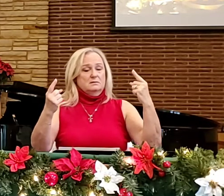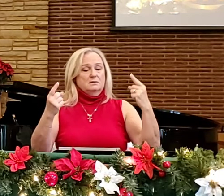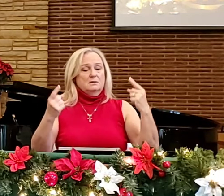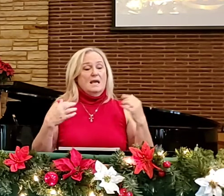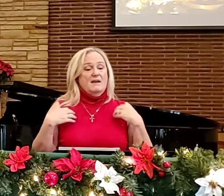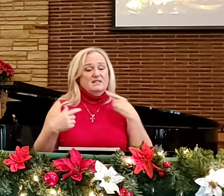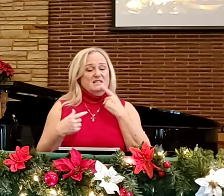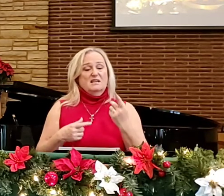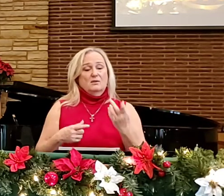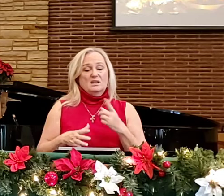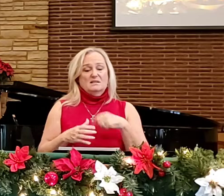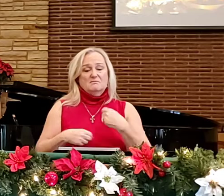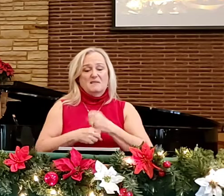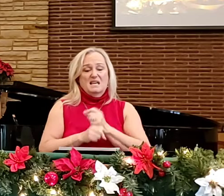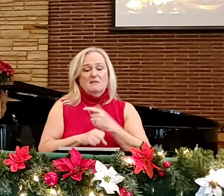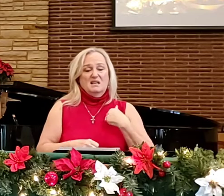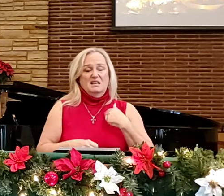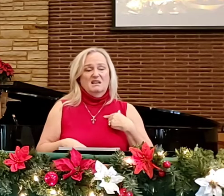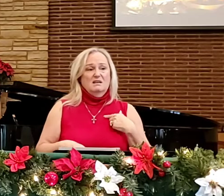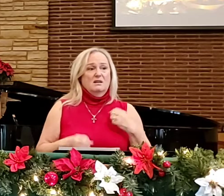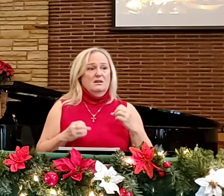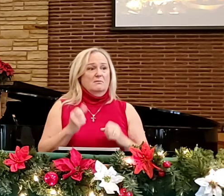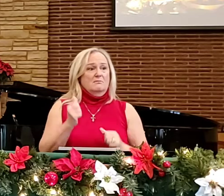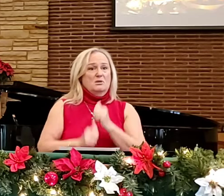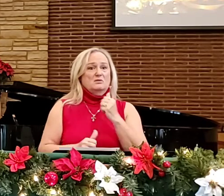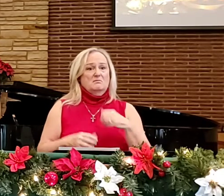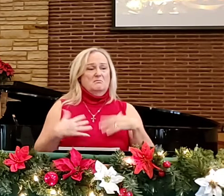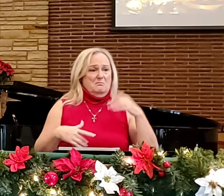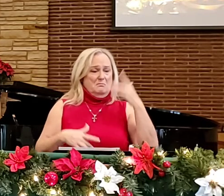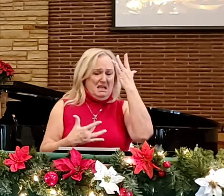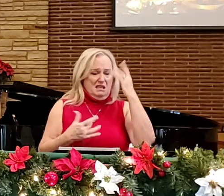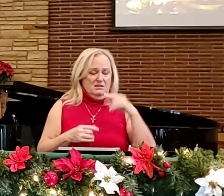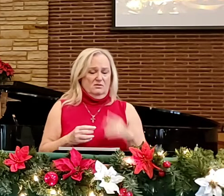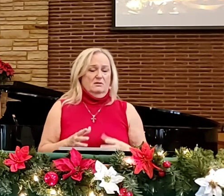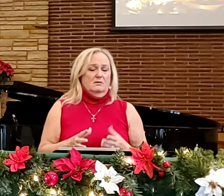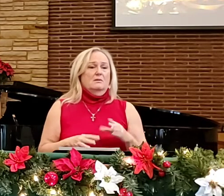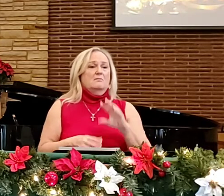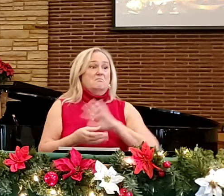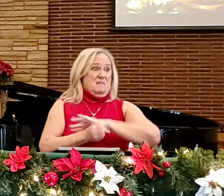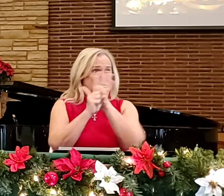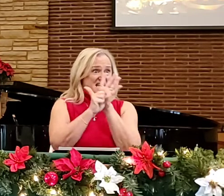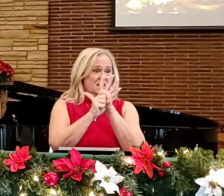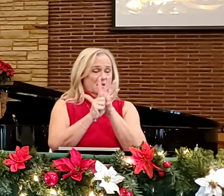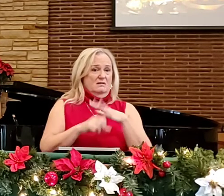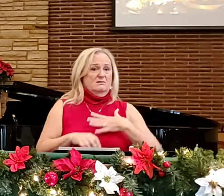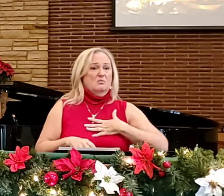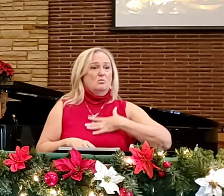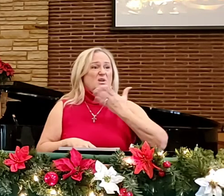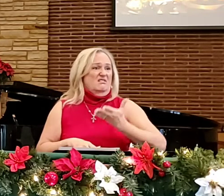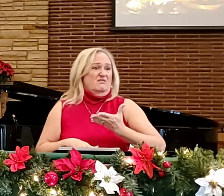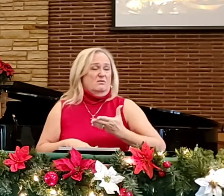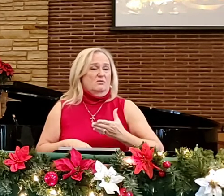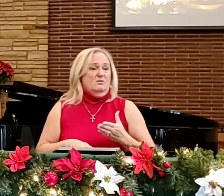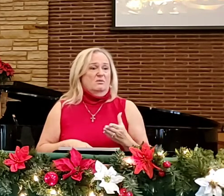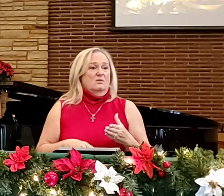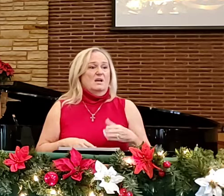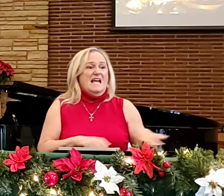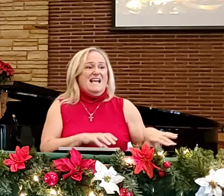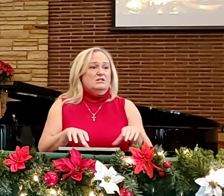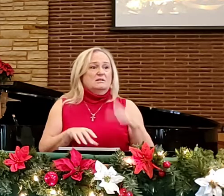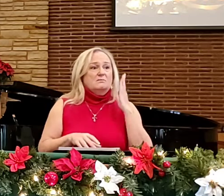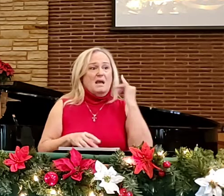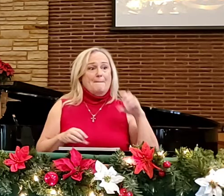I have to say, what has caused me the most pain during this pandemic has been the willful, deliberate actions by